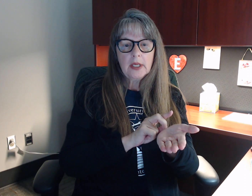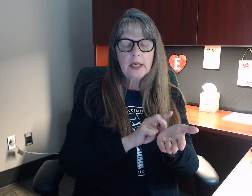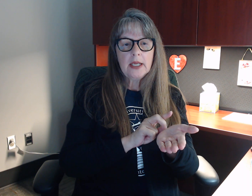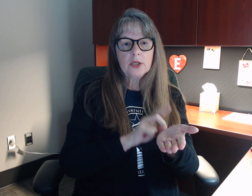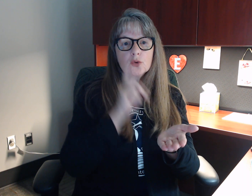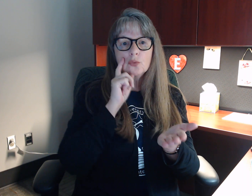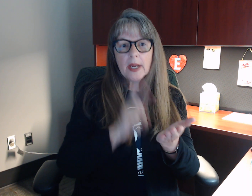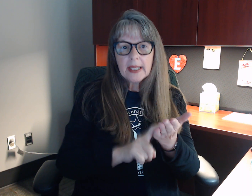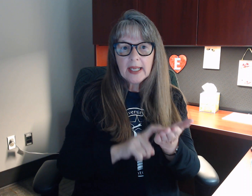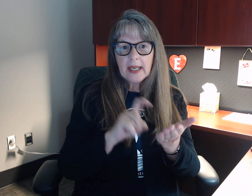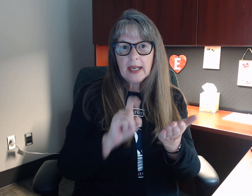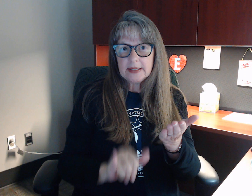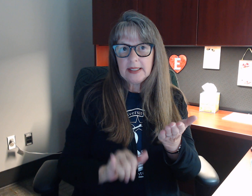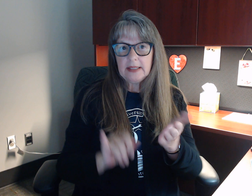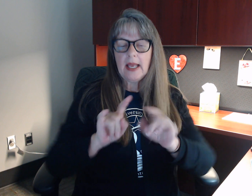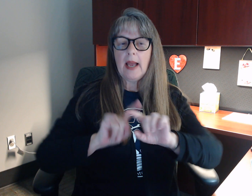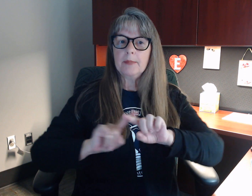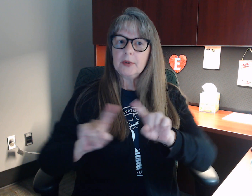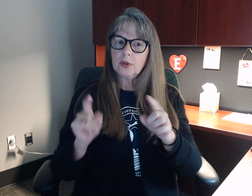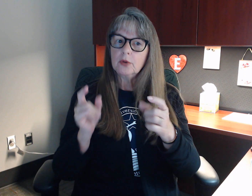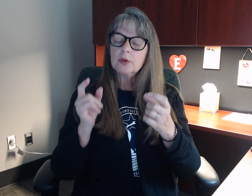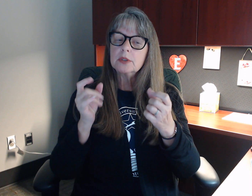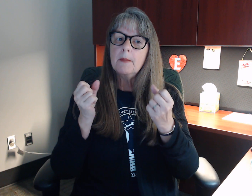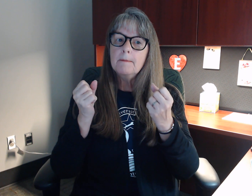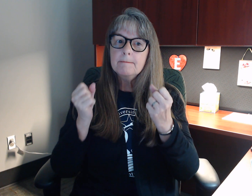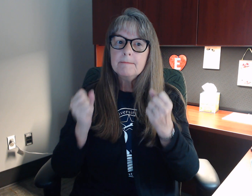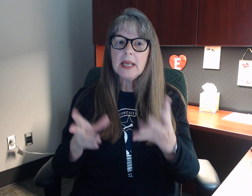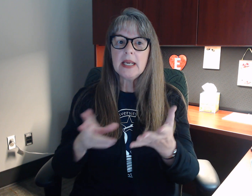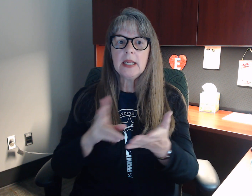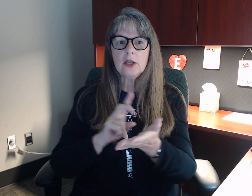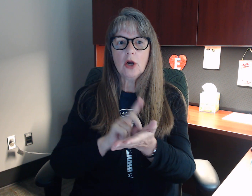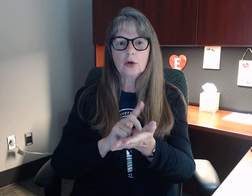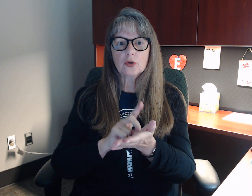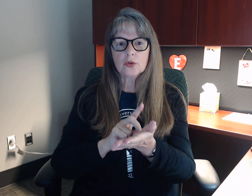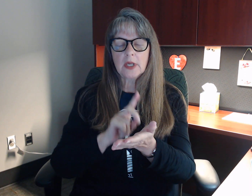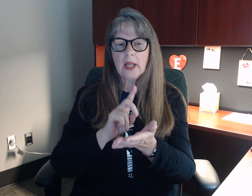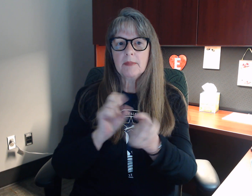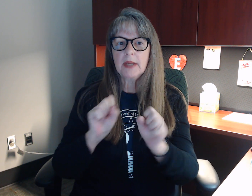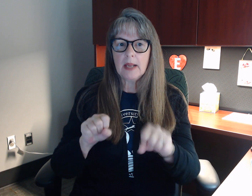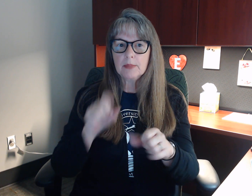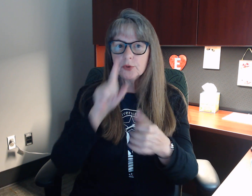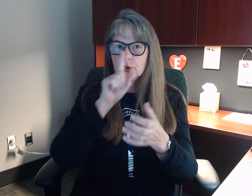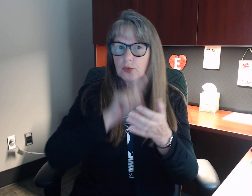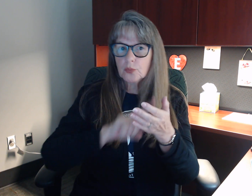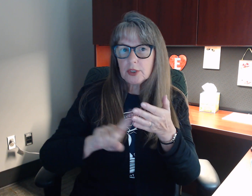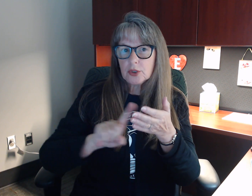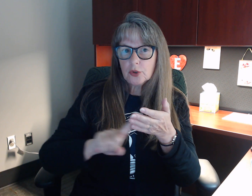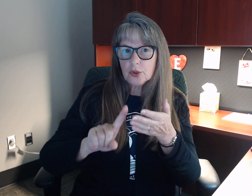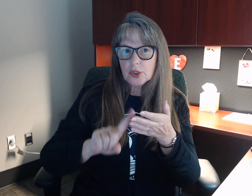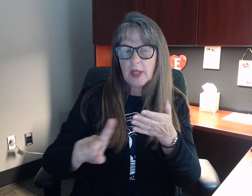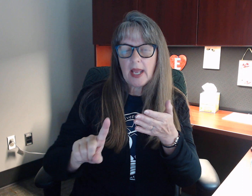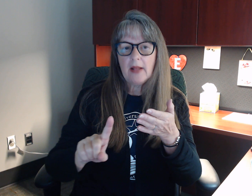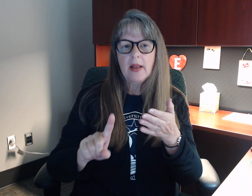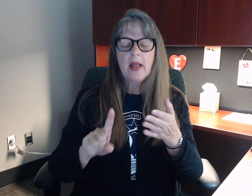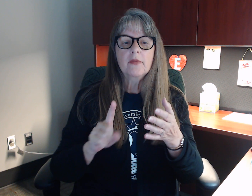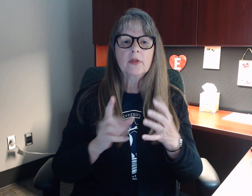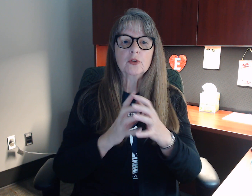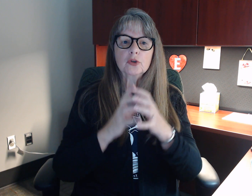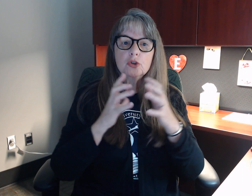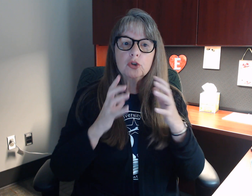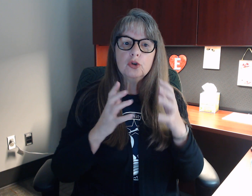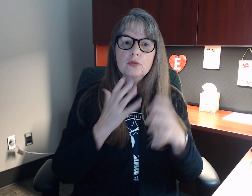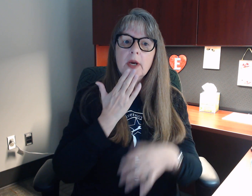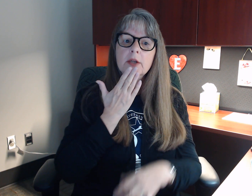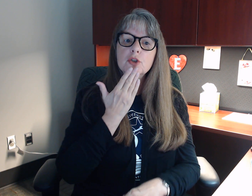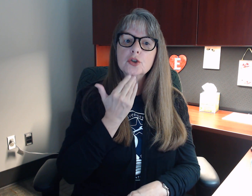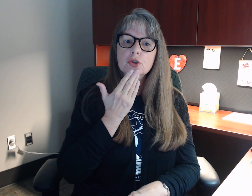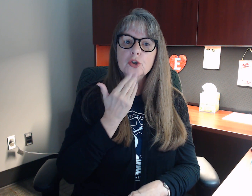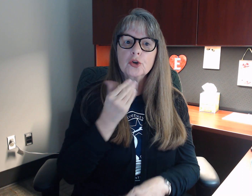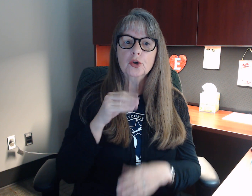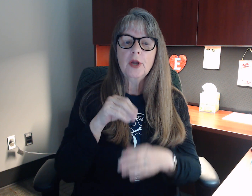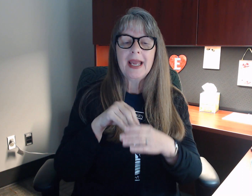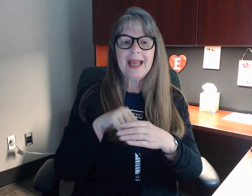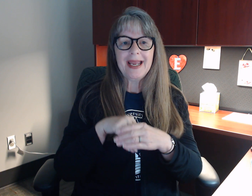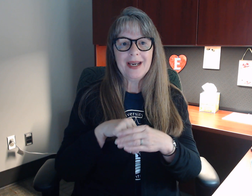is recognizing that, but there's many doctors that have been able to research that there's too much sugar in